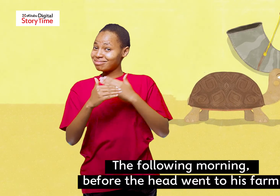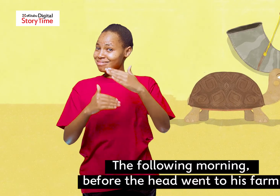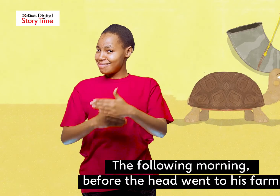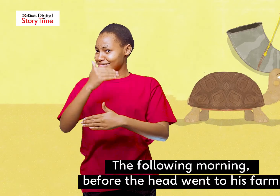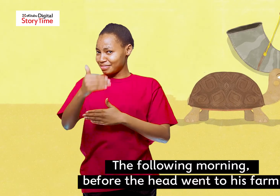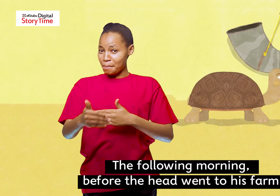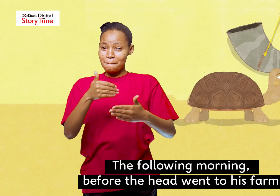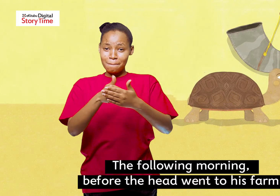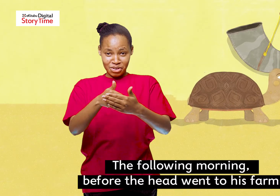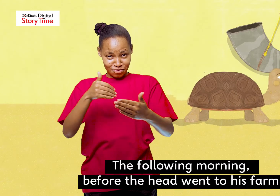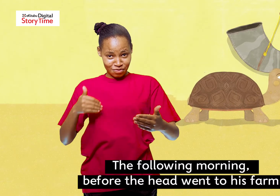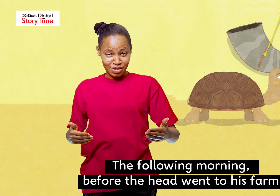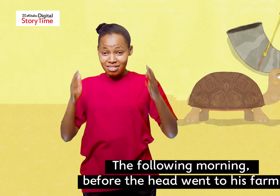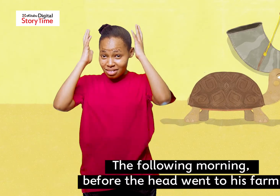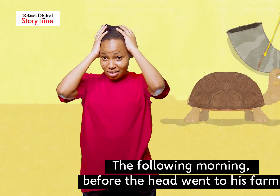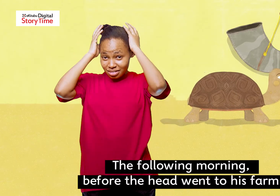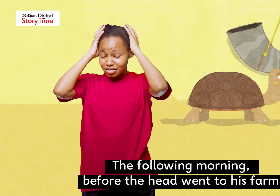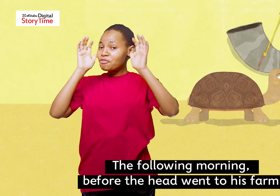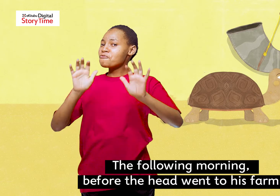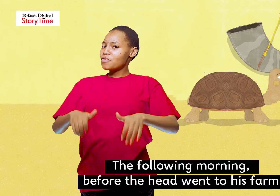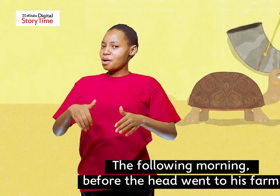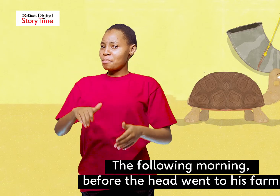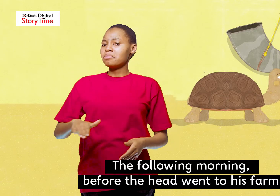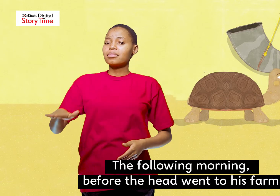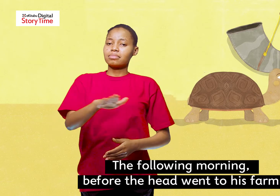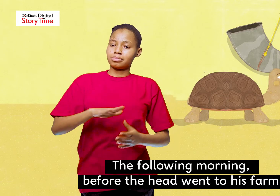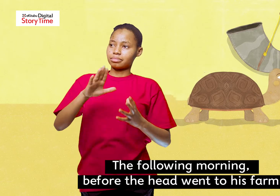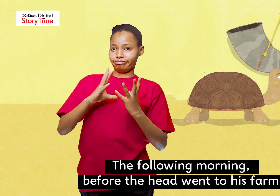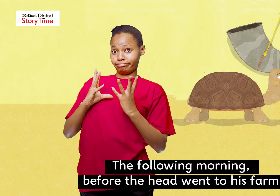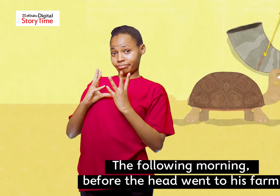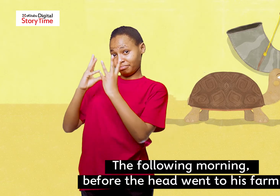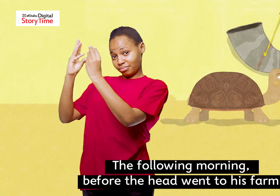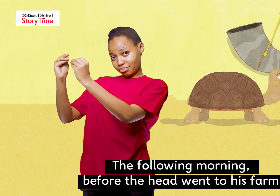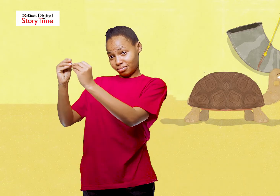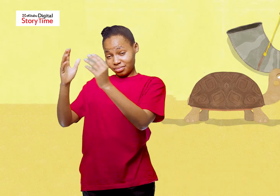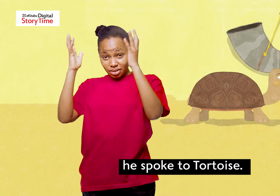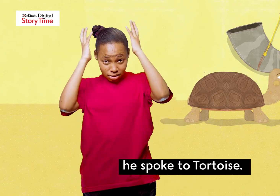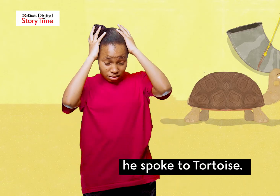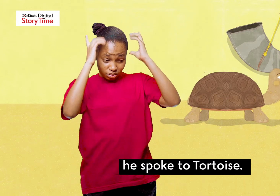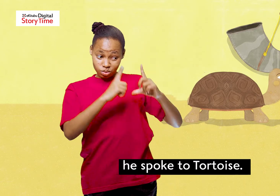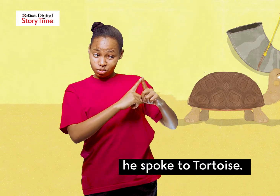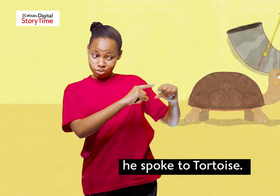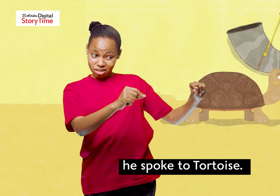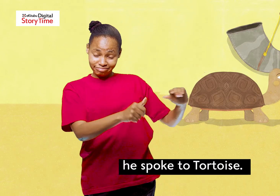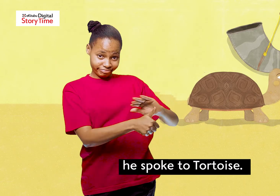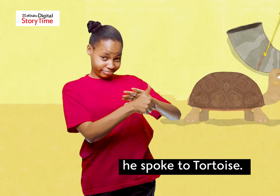The following morning, before the head went to his farm, he spoke to